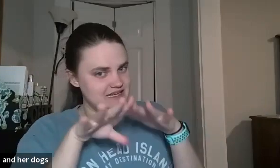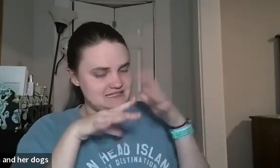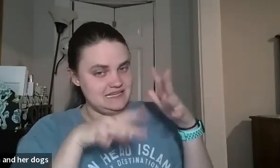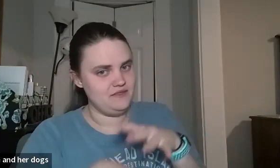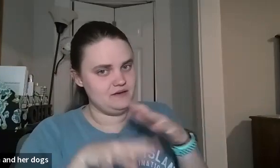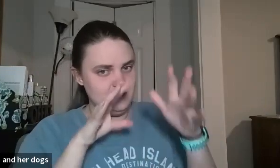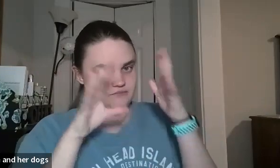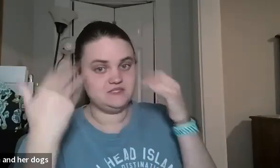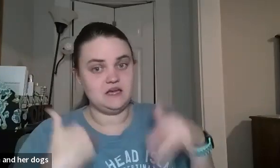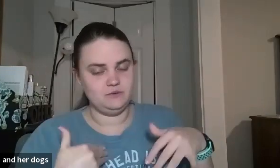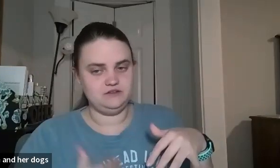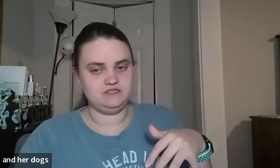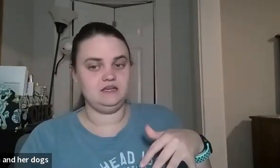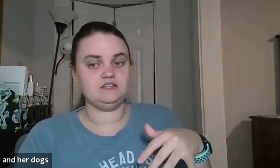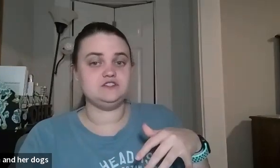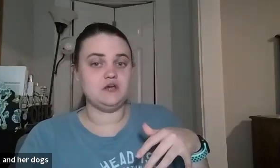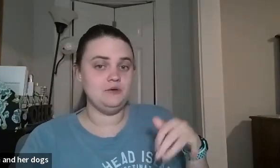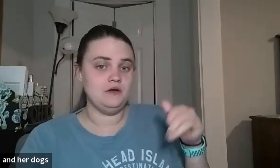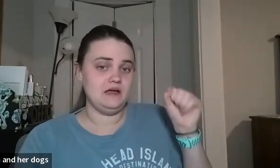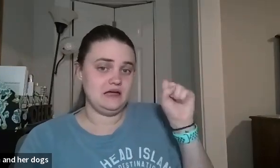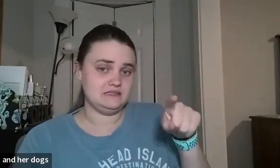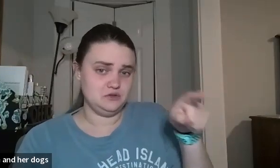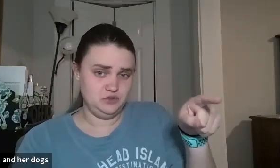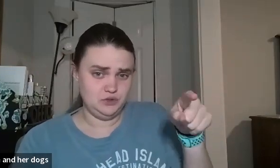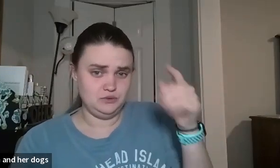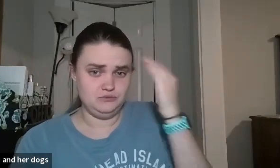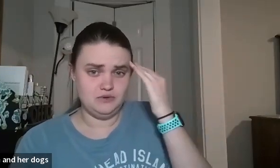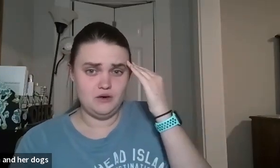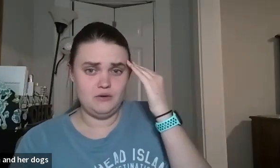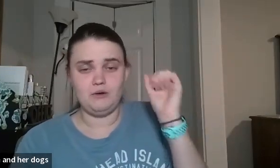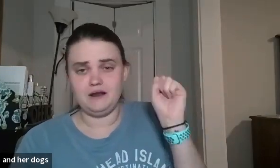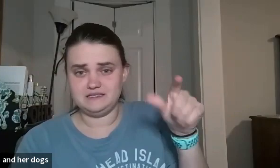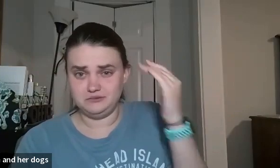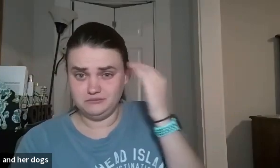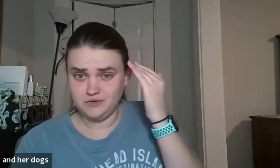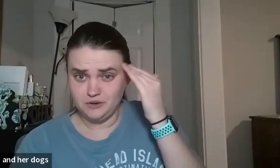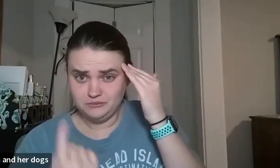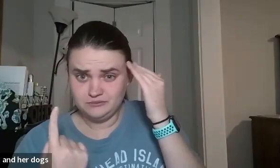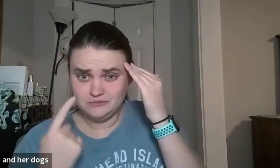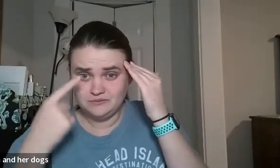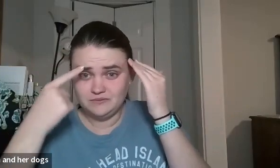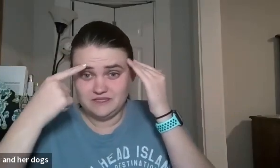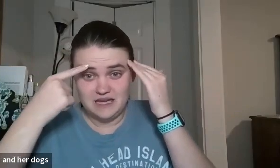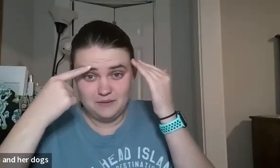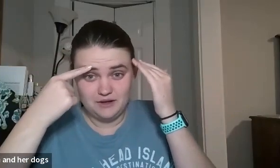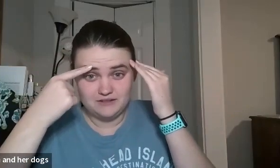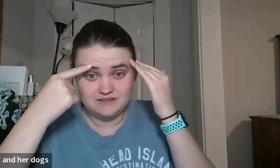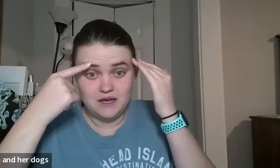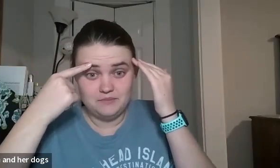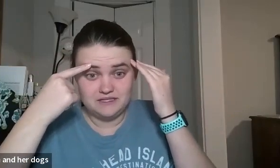it's in the sign, the way you're signing it. So ASL, you know, or ASL, no. This eyebrows up and